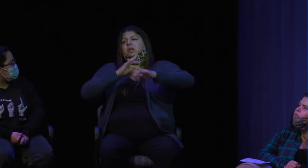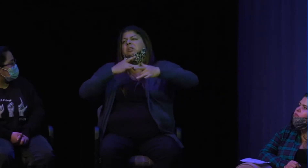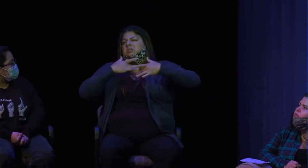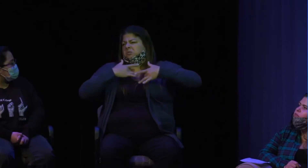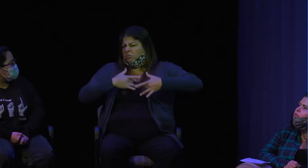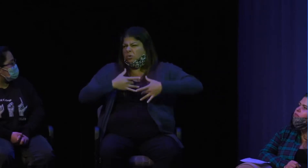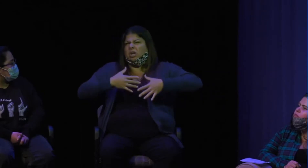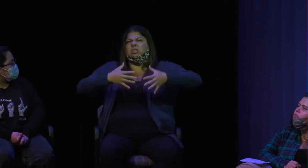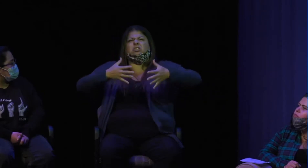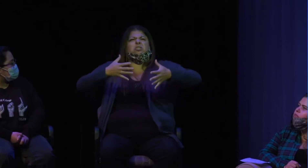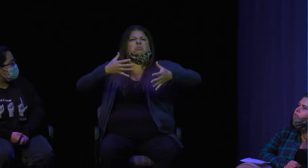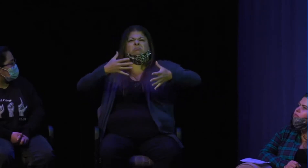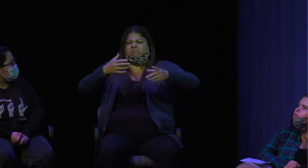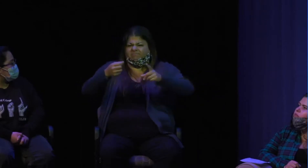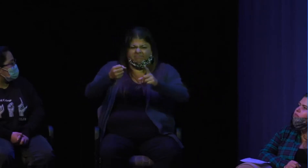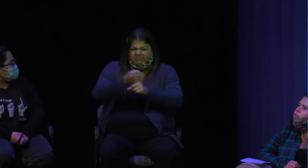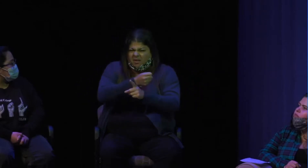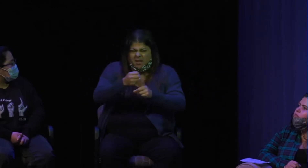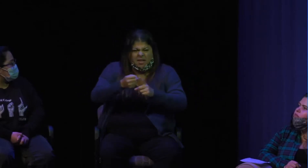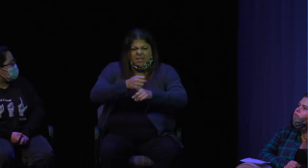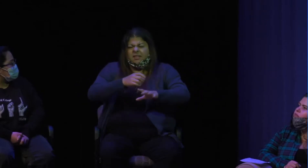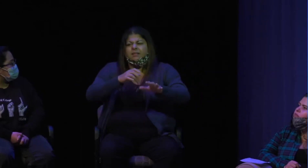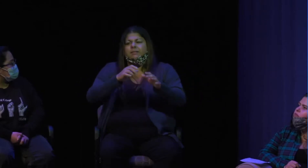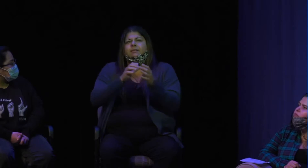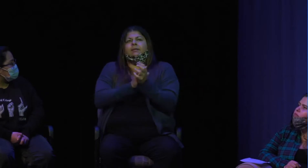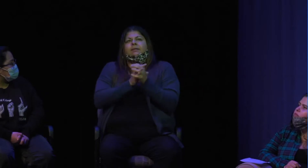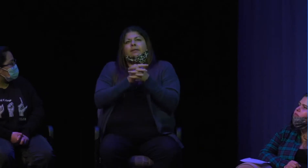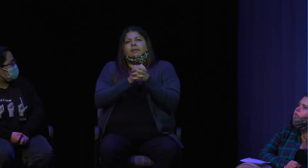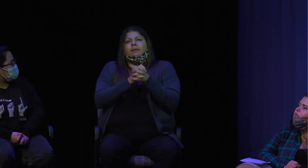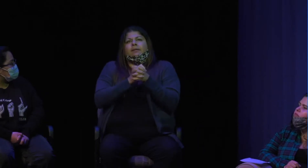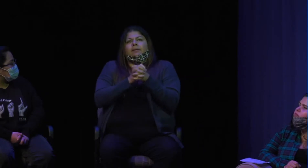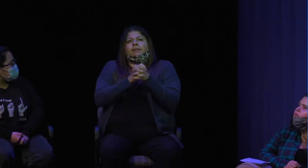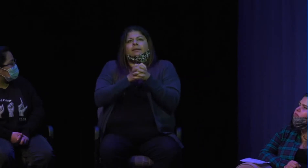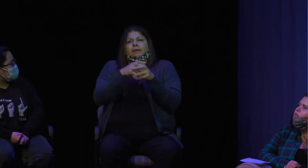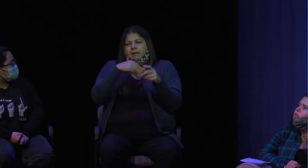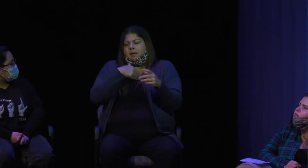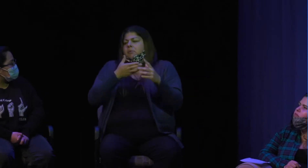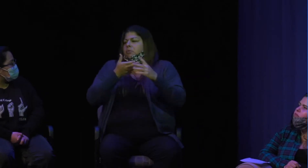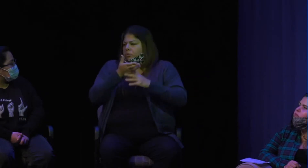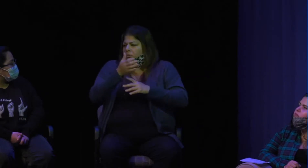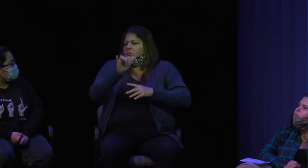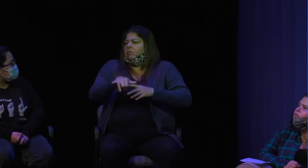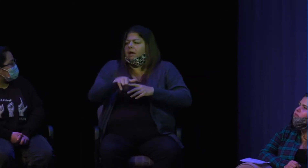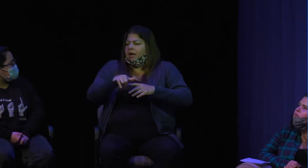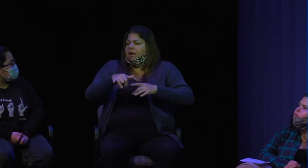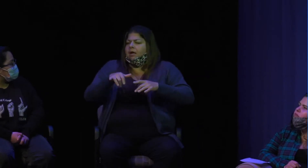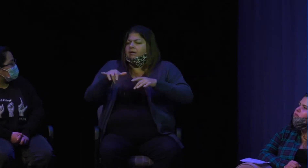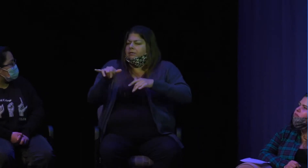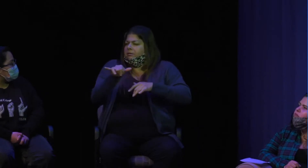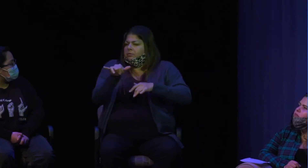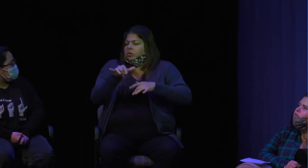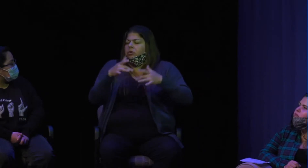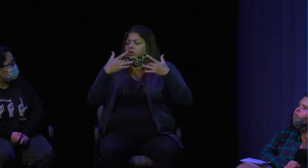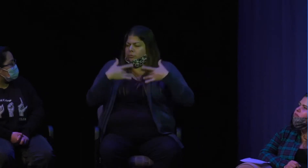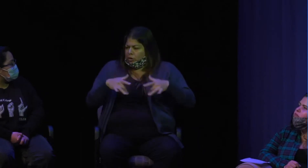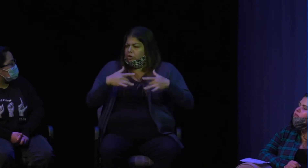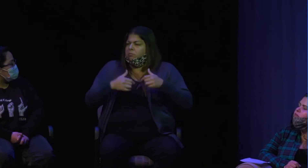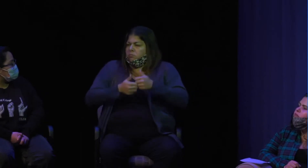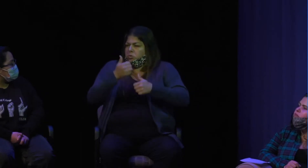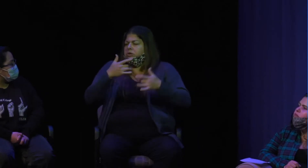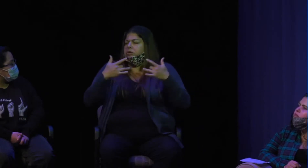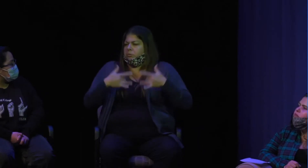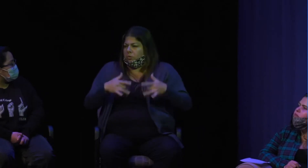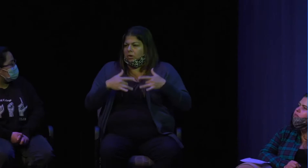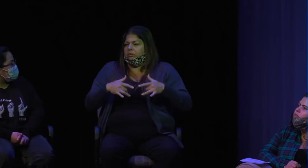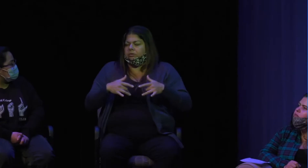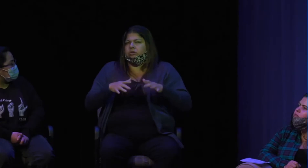That movie showed some of the experiences that Ruben went through in terms of depression, even